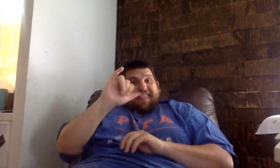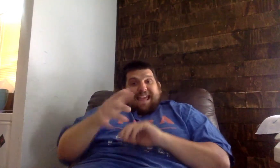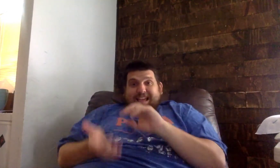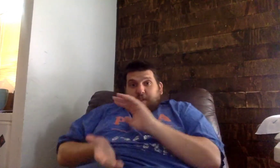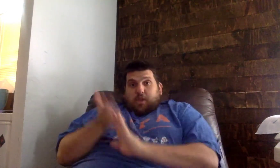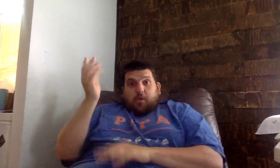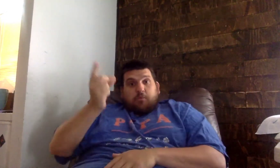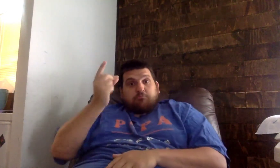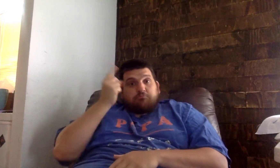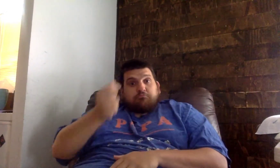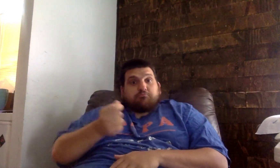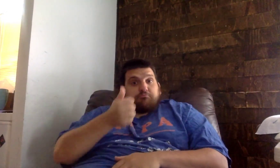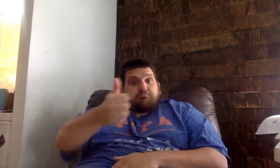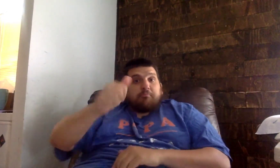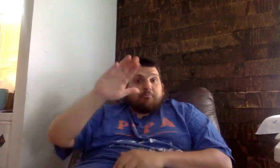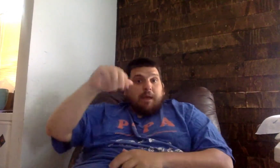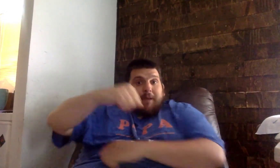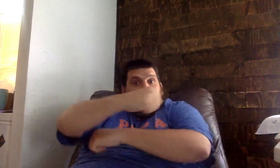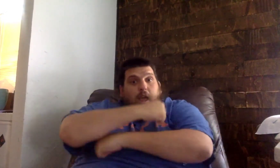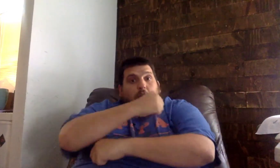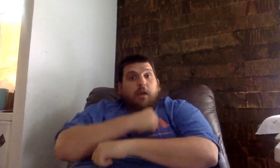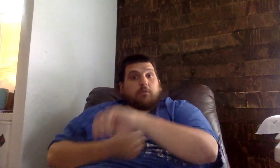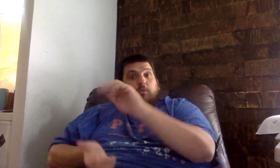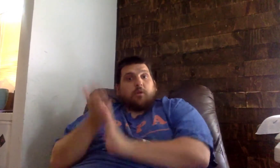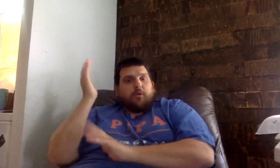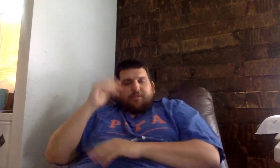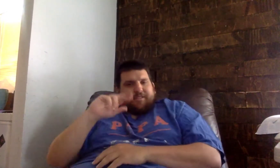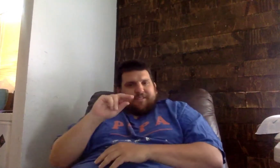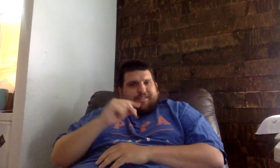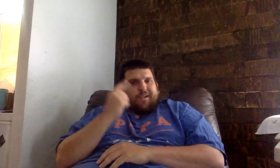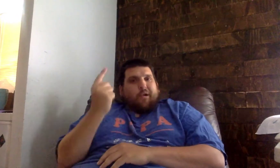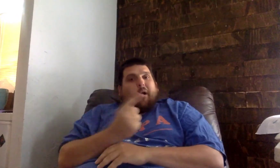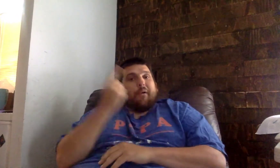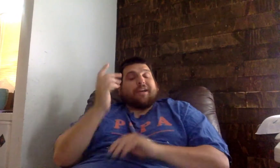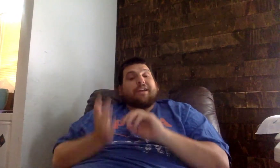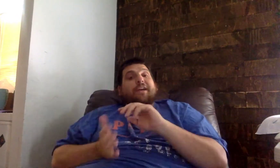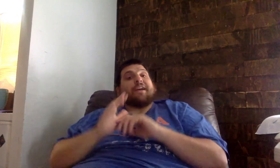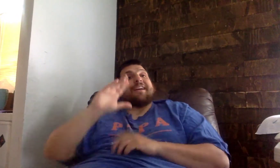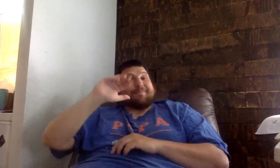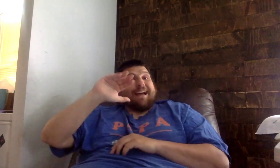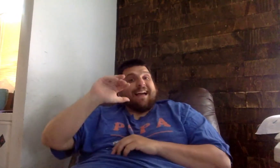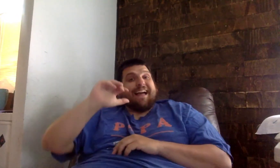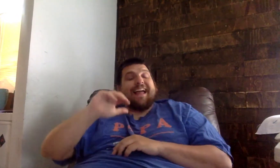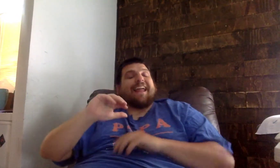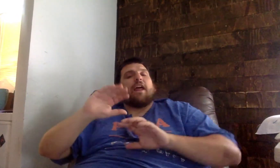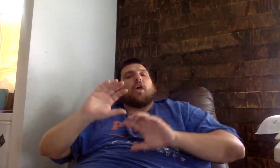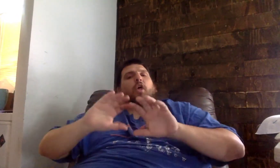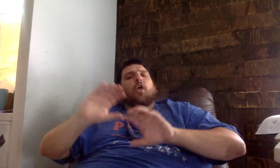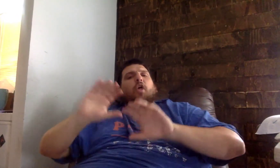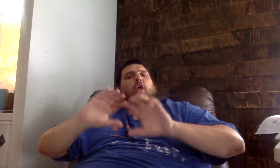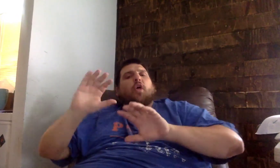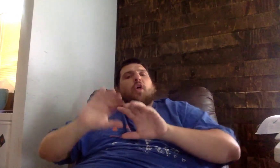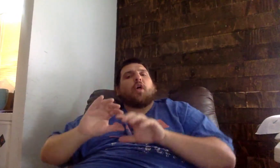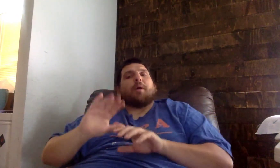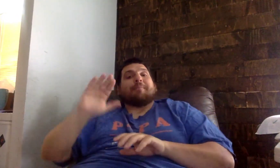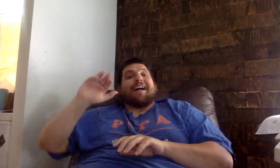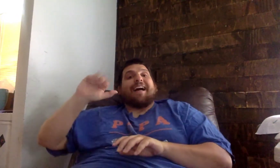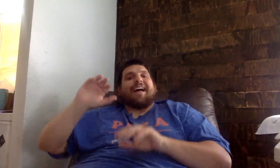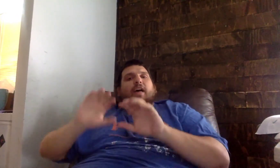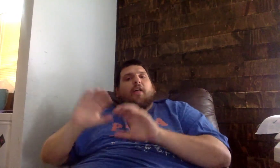They keep chatting and they don't hug and say goodbye that instant. They say goodbye and then they chat